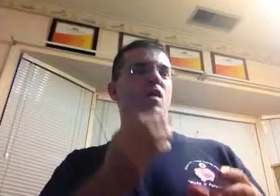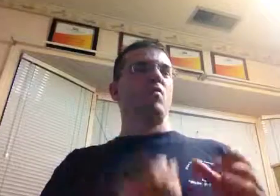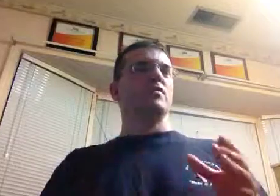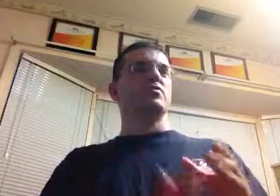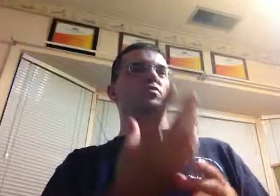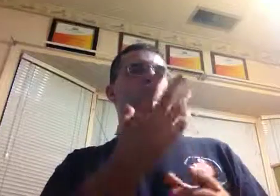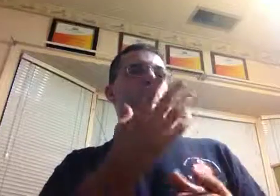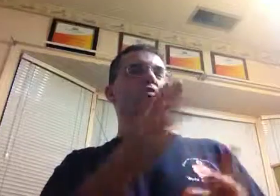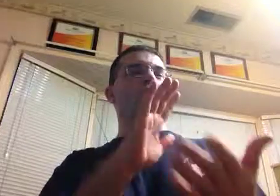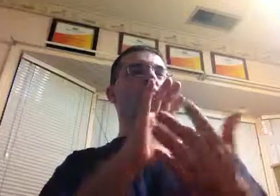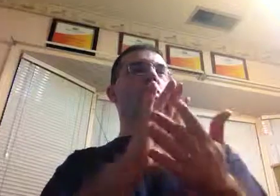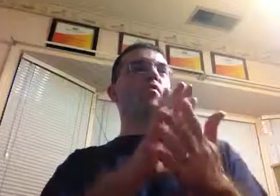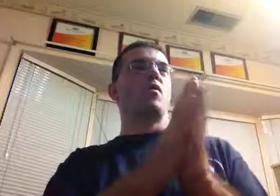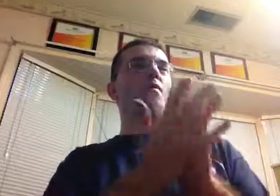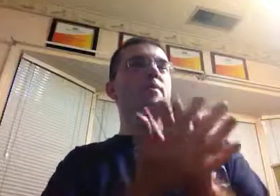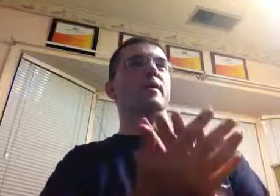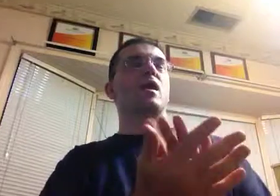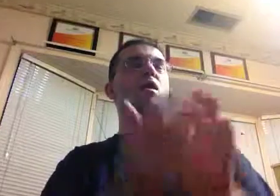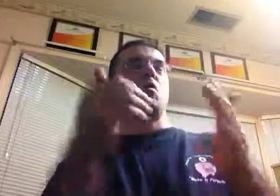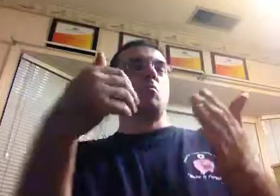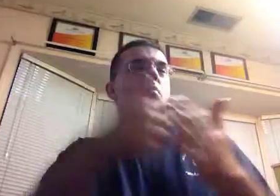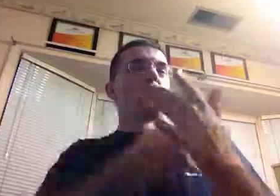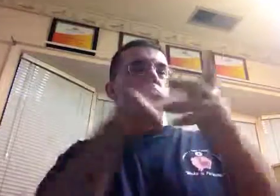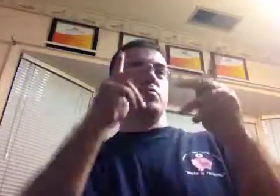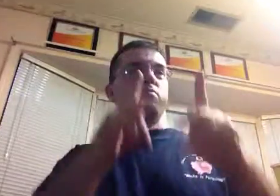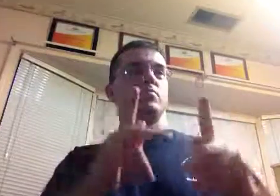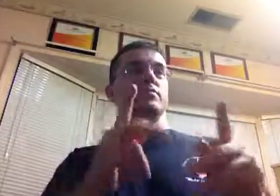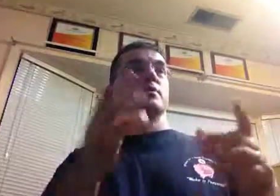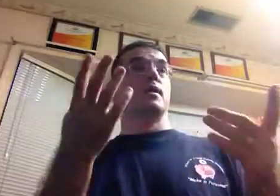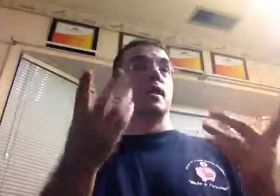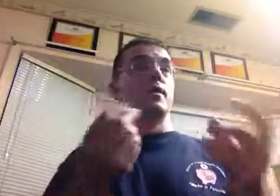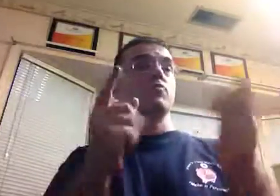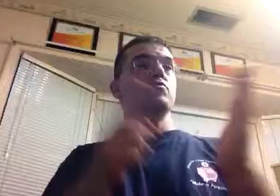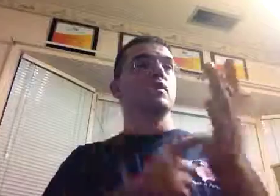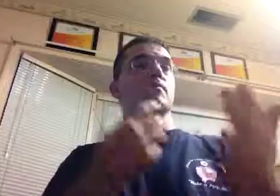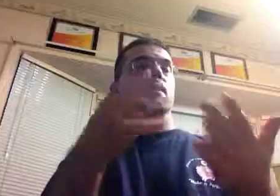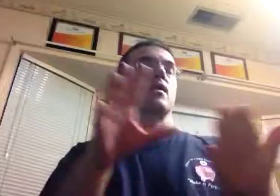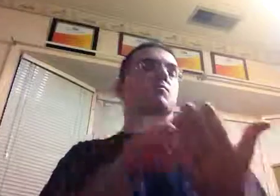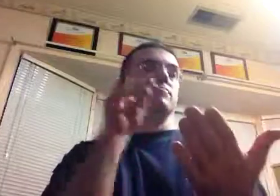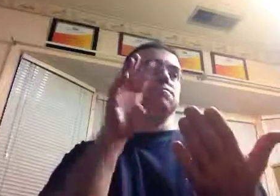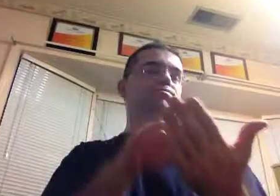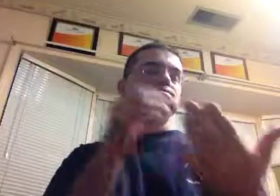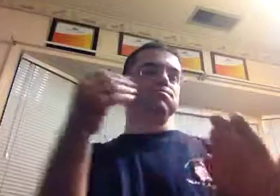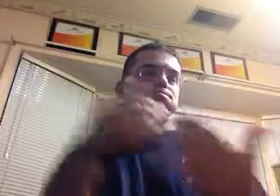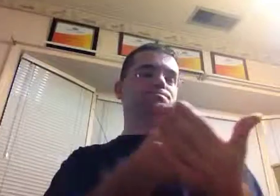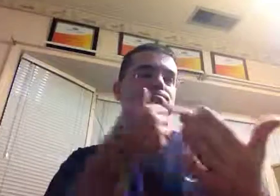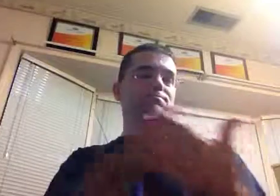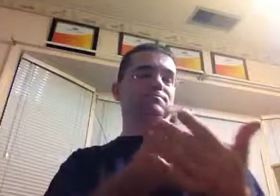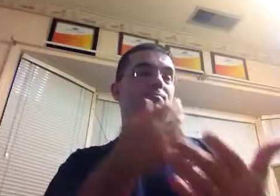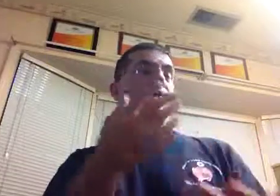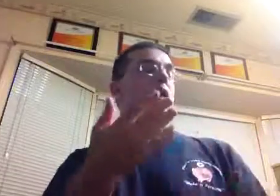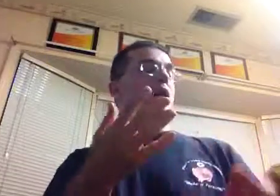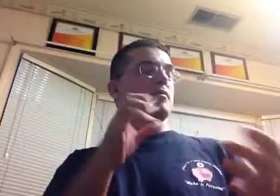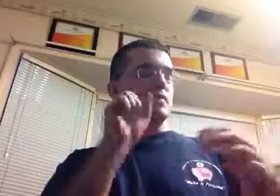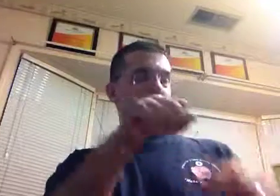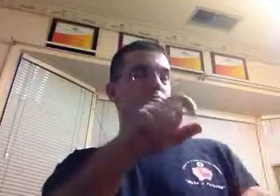be and do, and that's all I'm talking about here. But yes, you need to relax a little and maybe use a little bit of that money, but